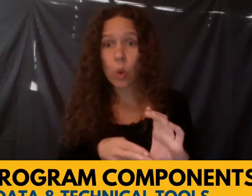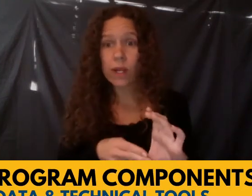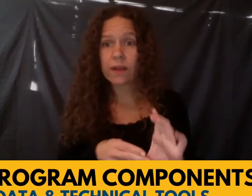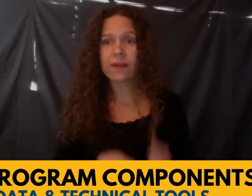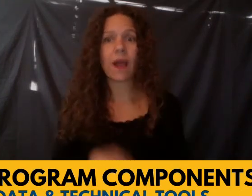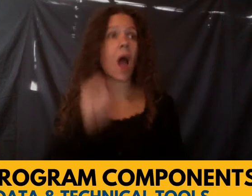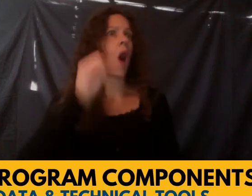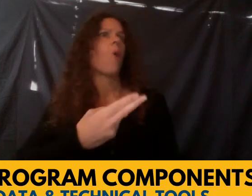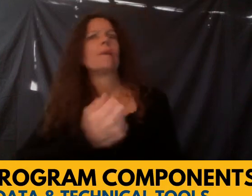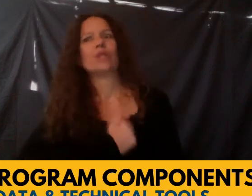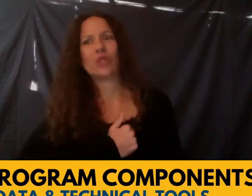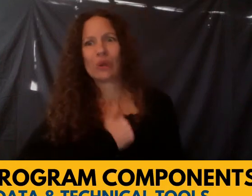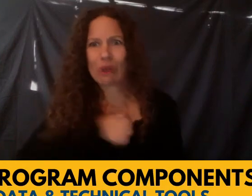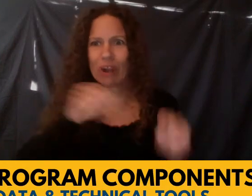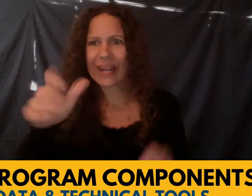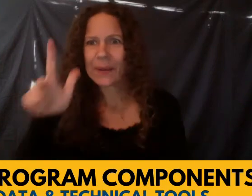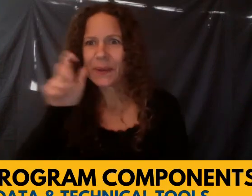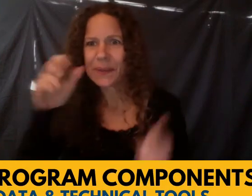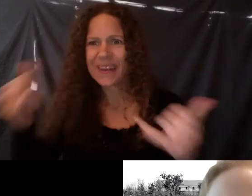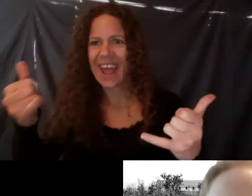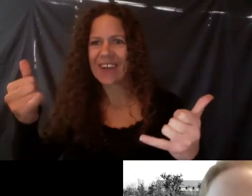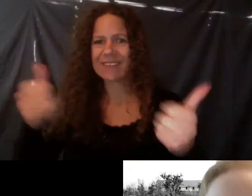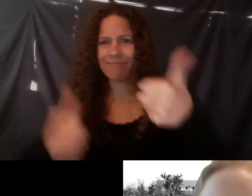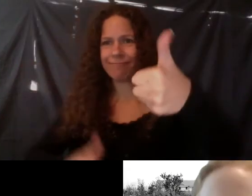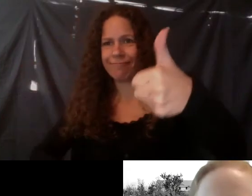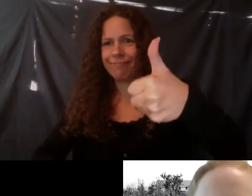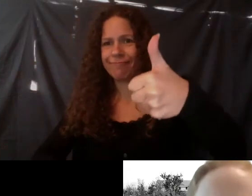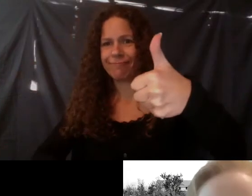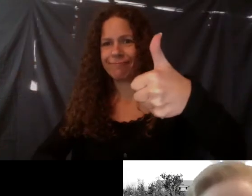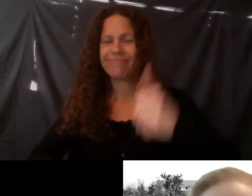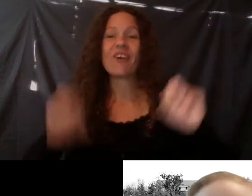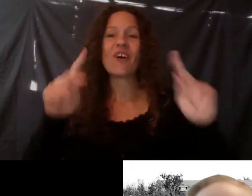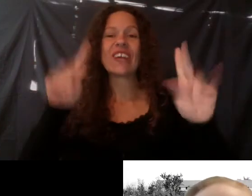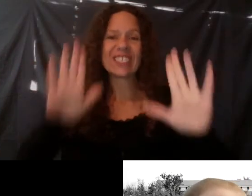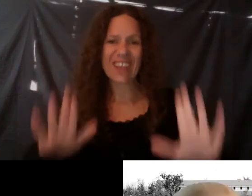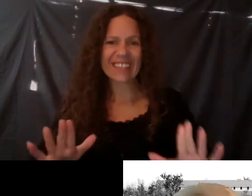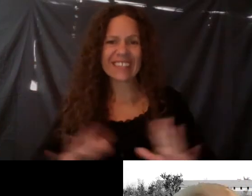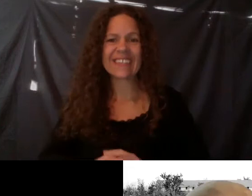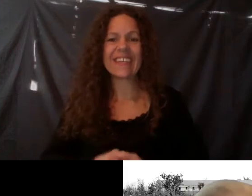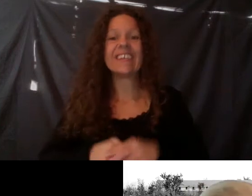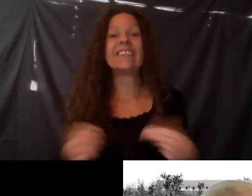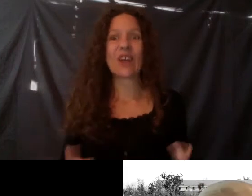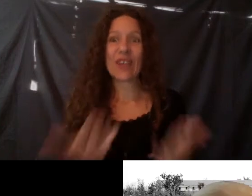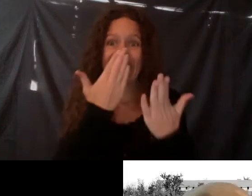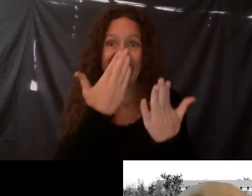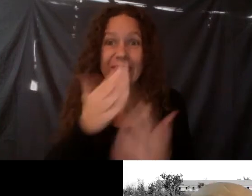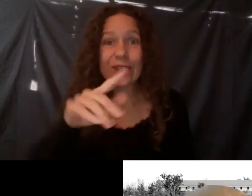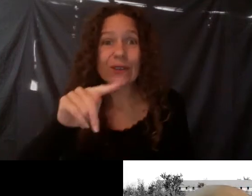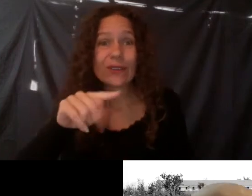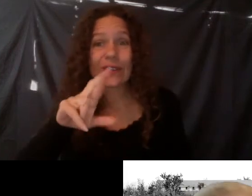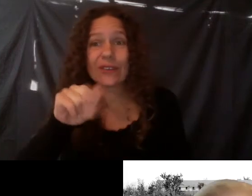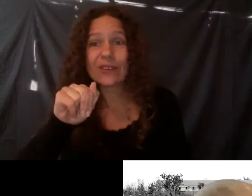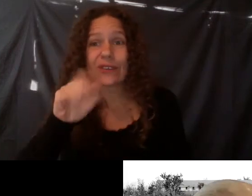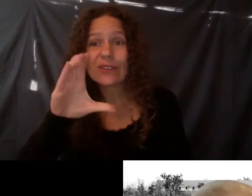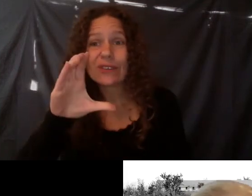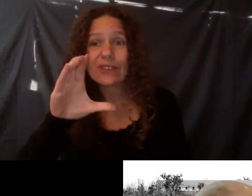Oh, I'm so sorry. Can you hear me now? Yep. Okay, great. So thank you, Trace.